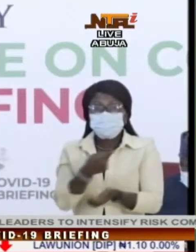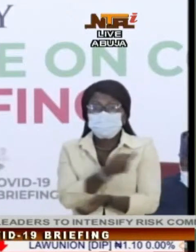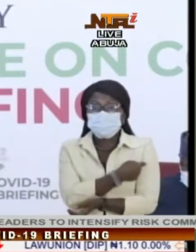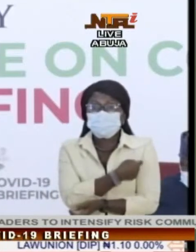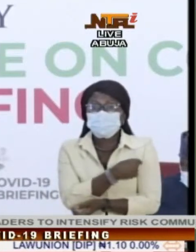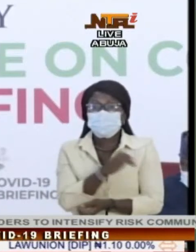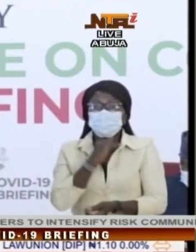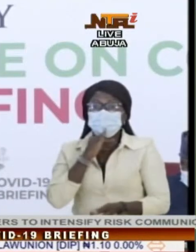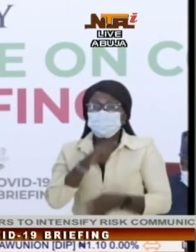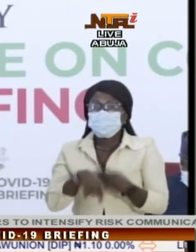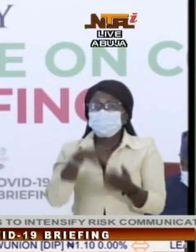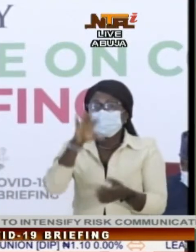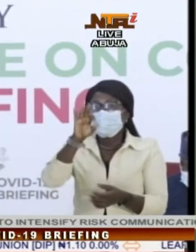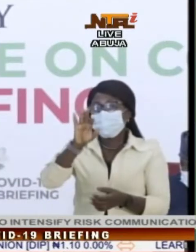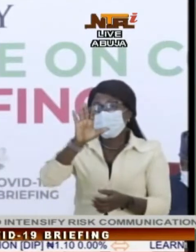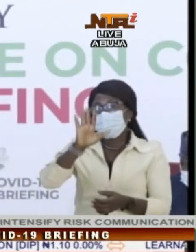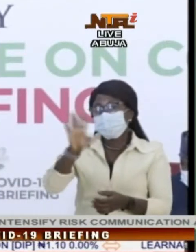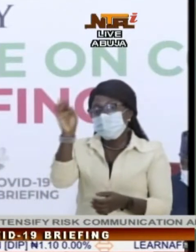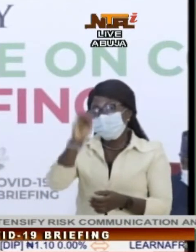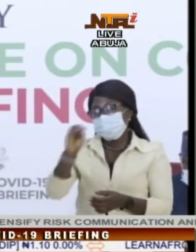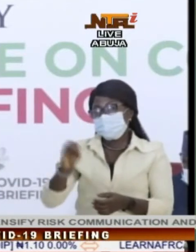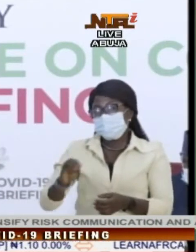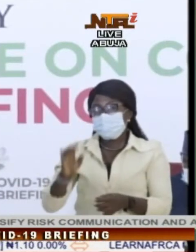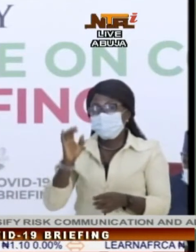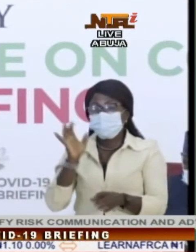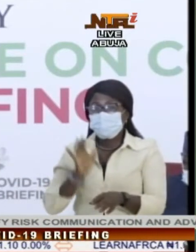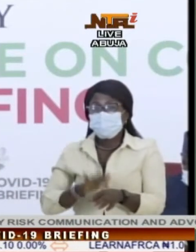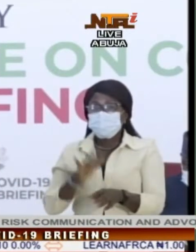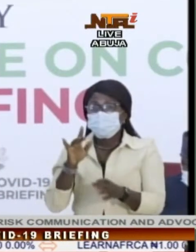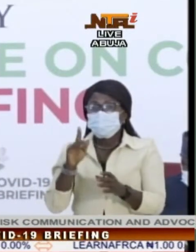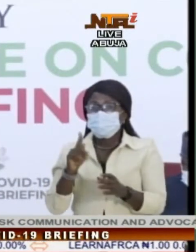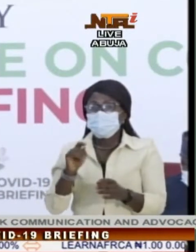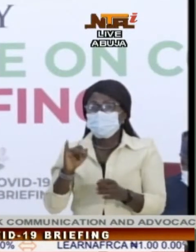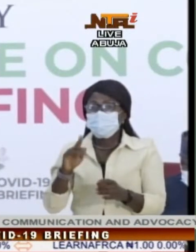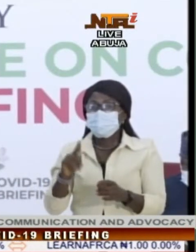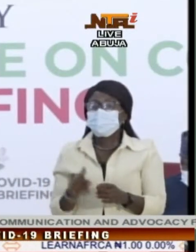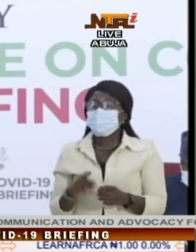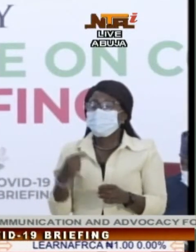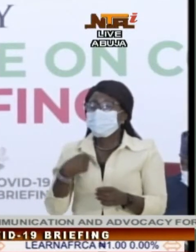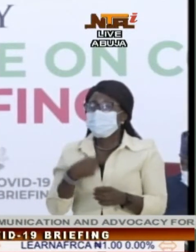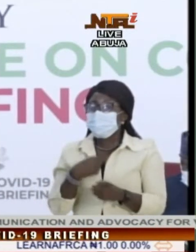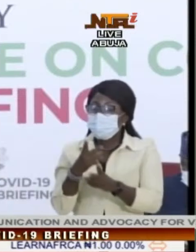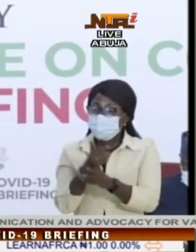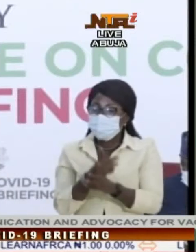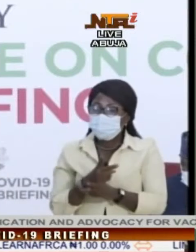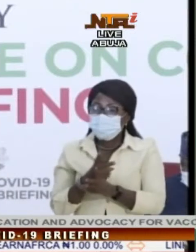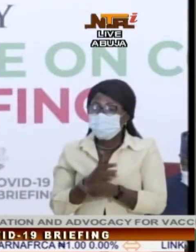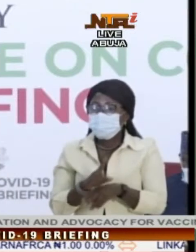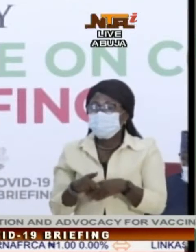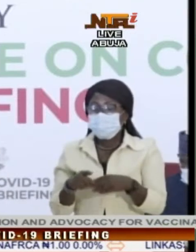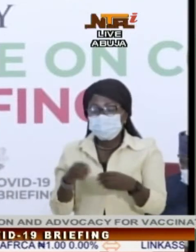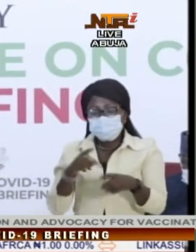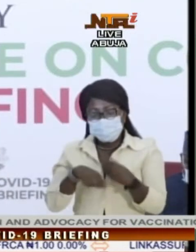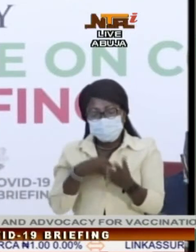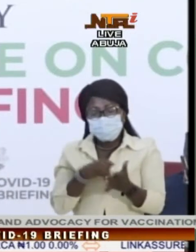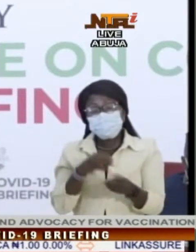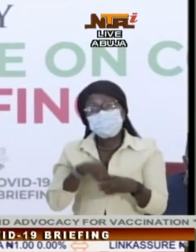about 95% efficacious. We should be mindful of the fact that in Nigeria, we're